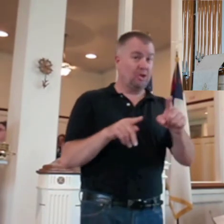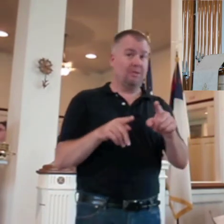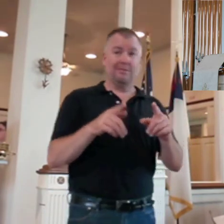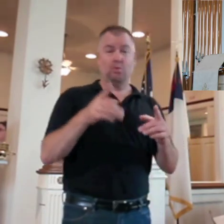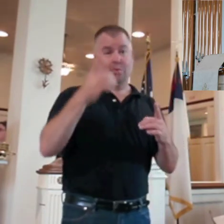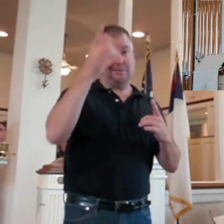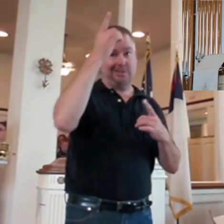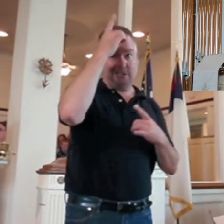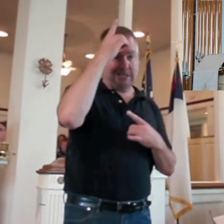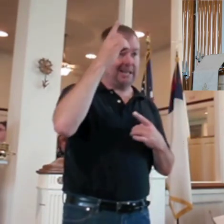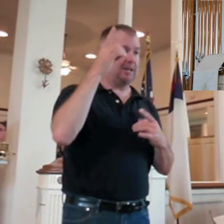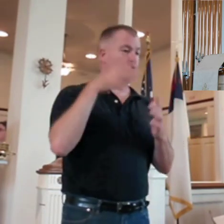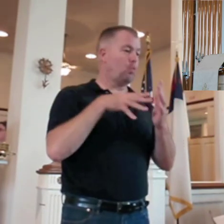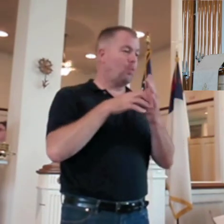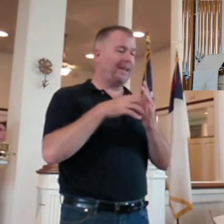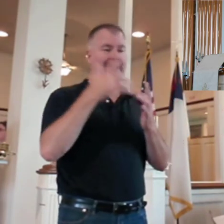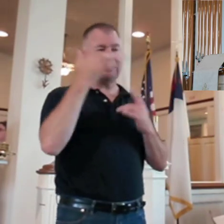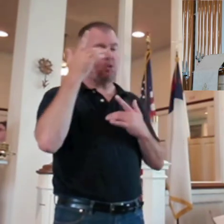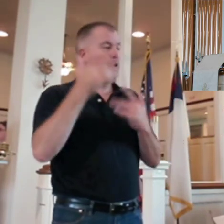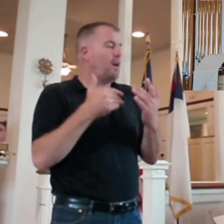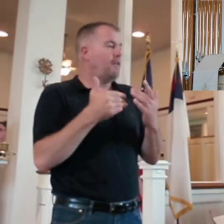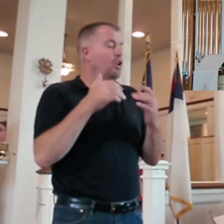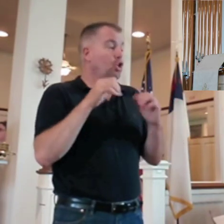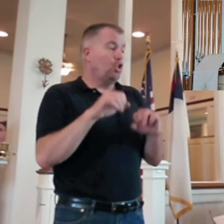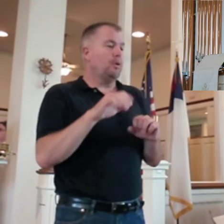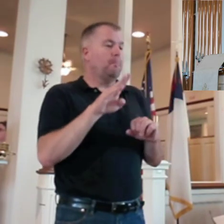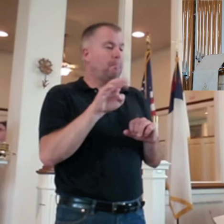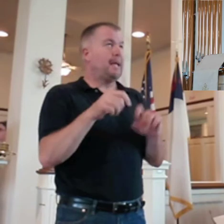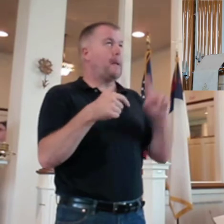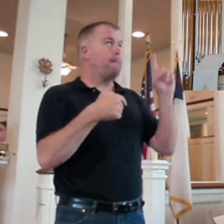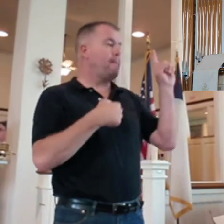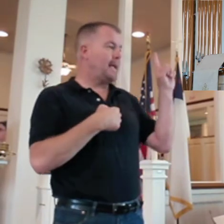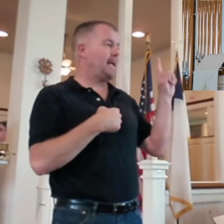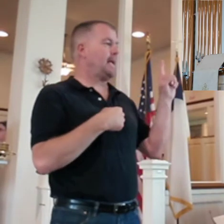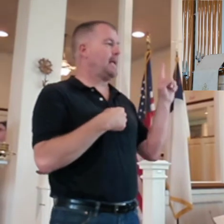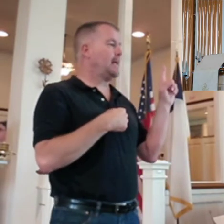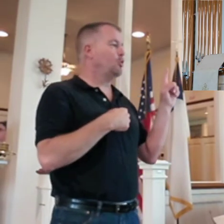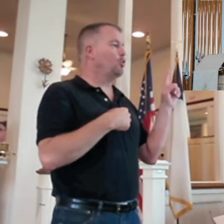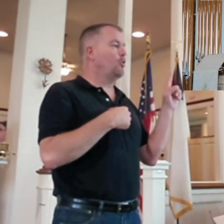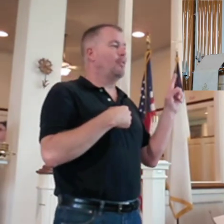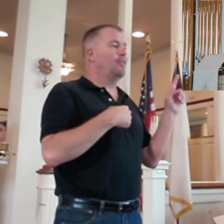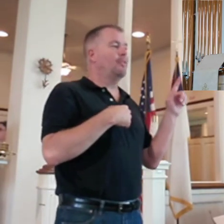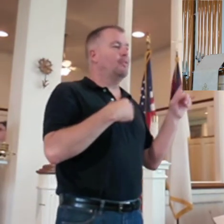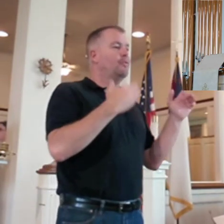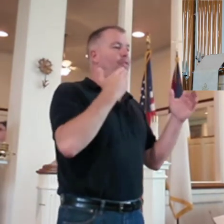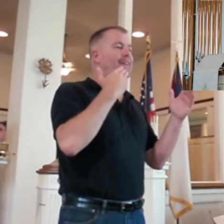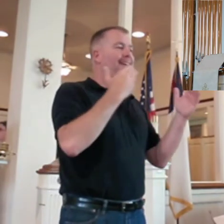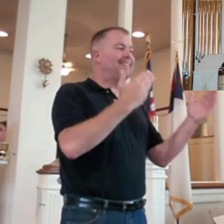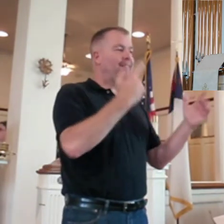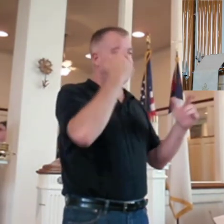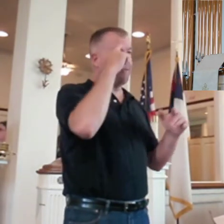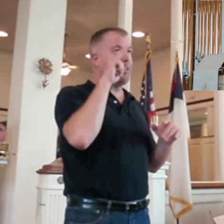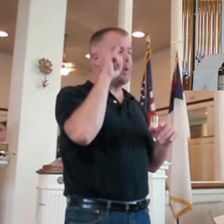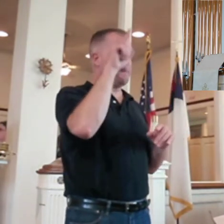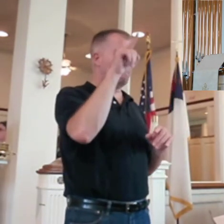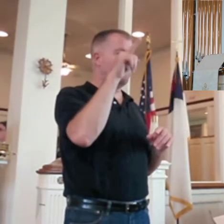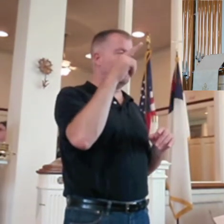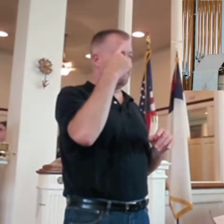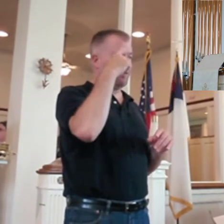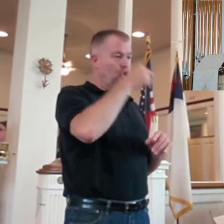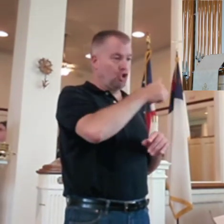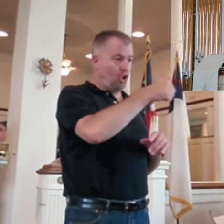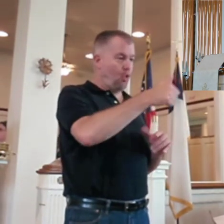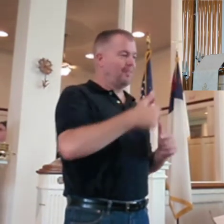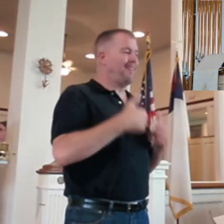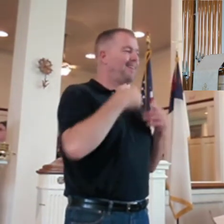move from compassion to love? And out of thanksgiving for Christ's life, God's life and spirit within you, and because